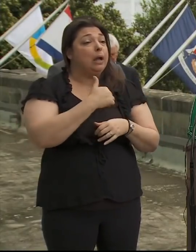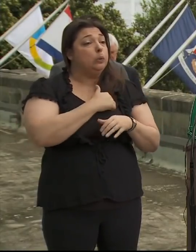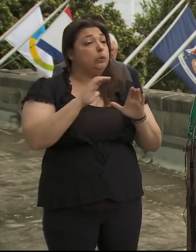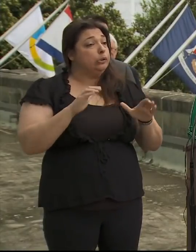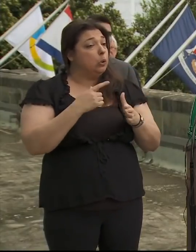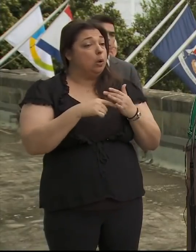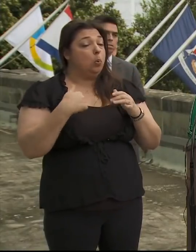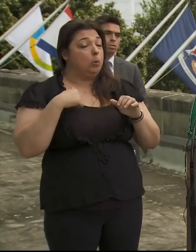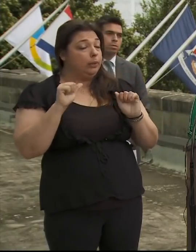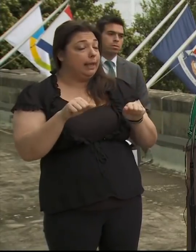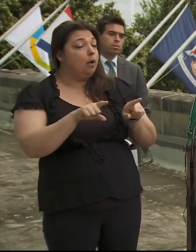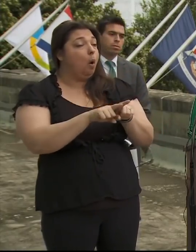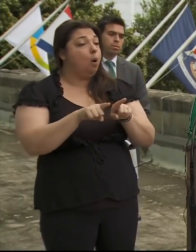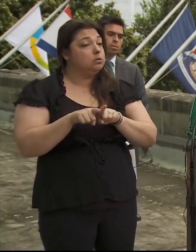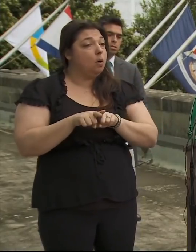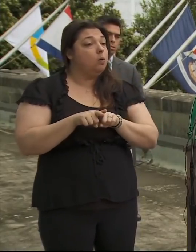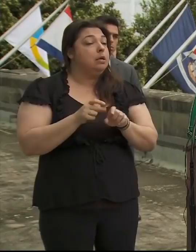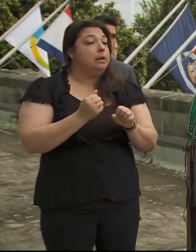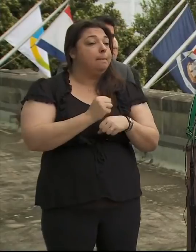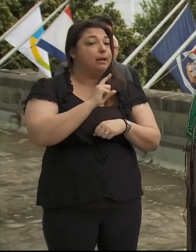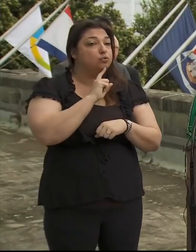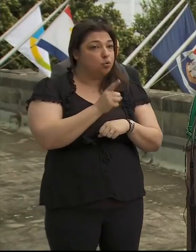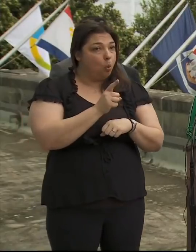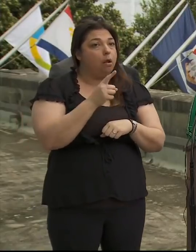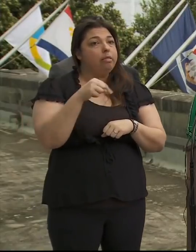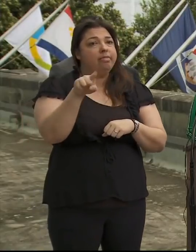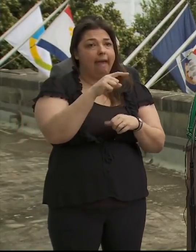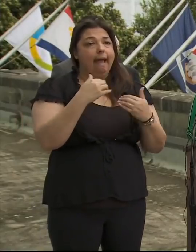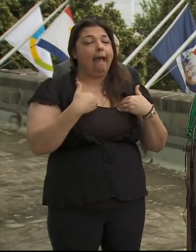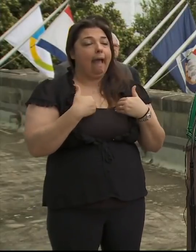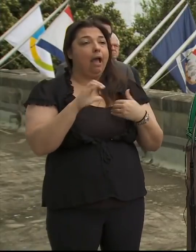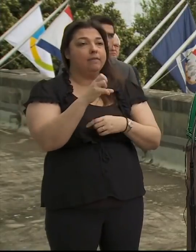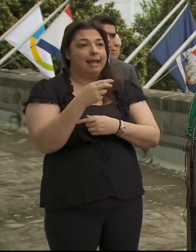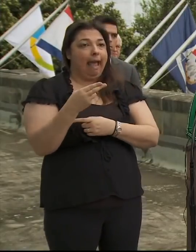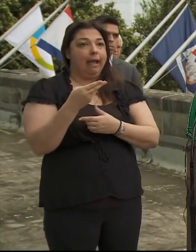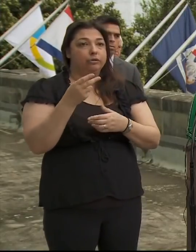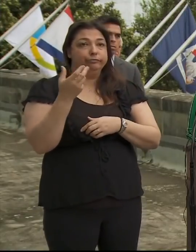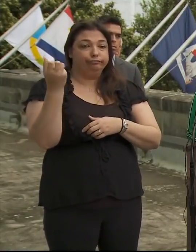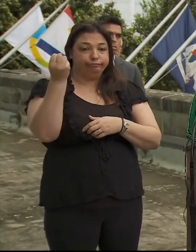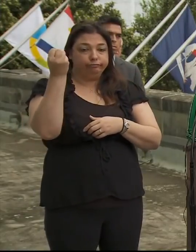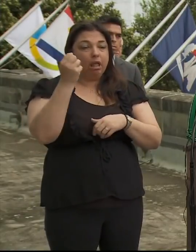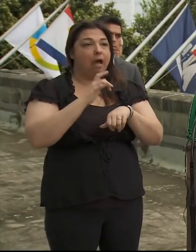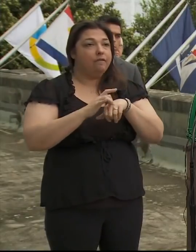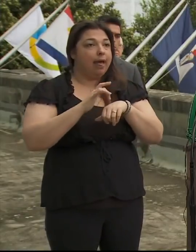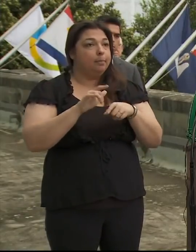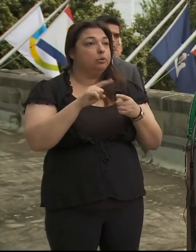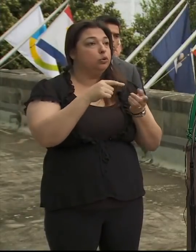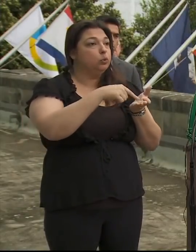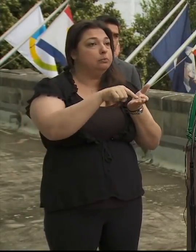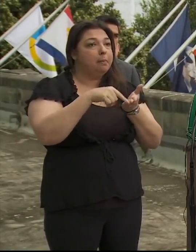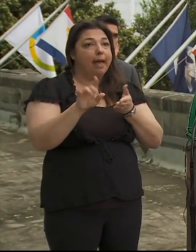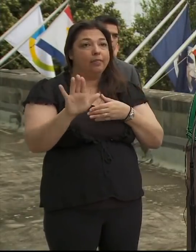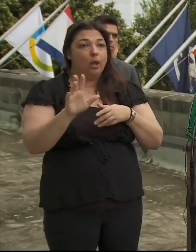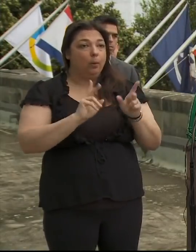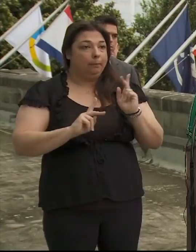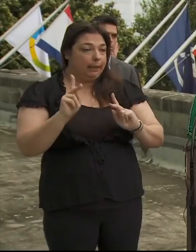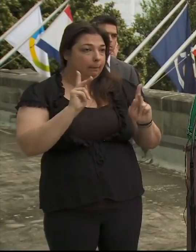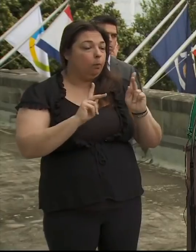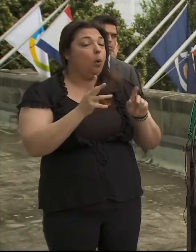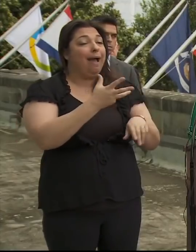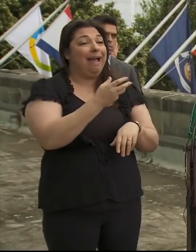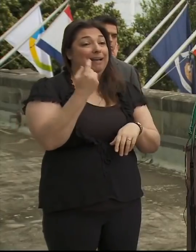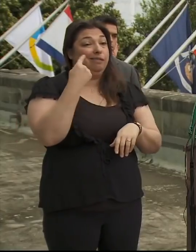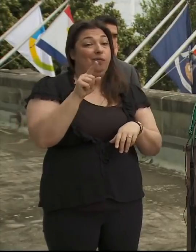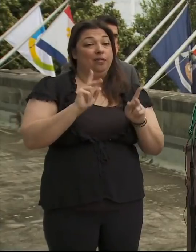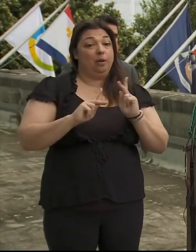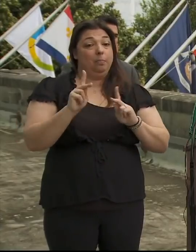we can as well as a city to ensure that they have the cash on hand to pay their people, and also for